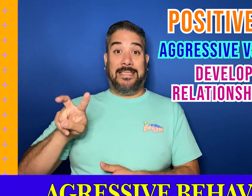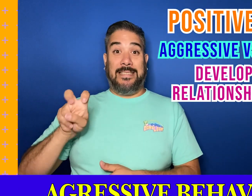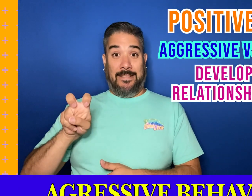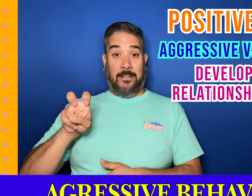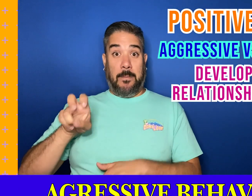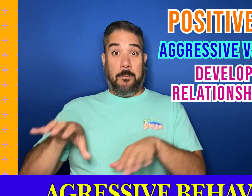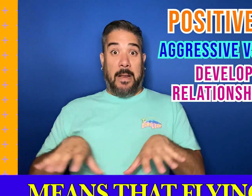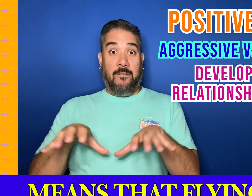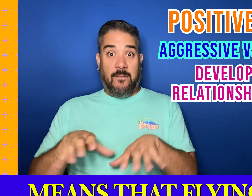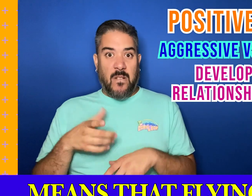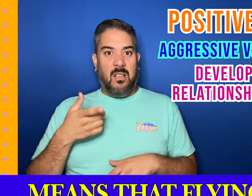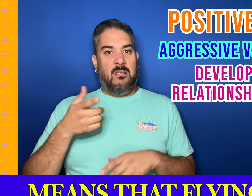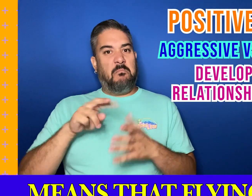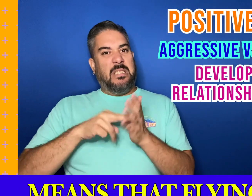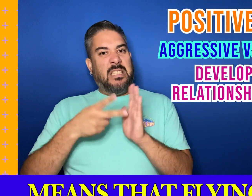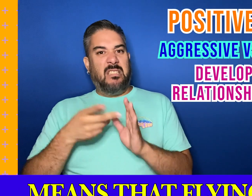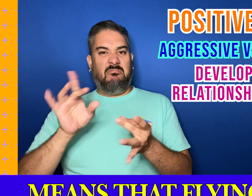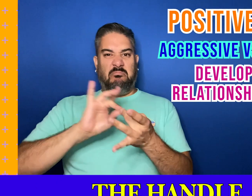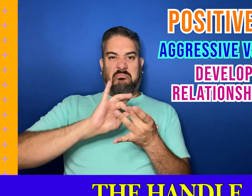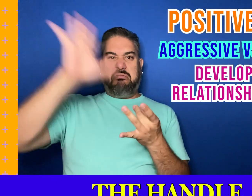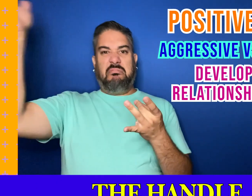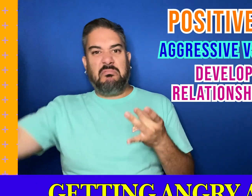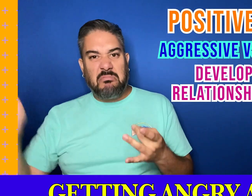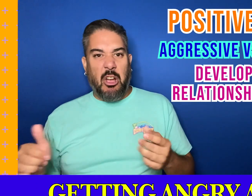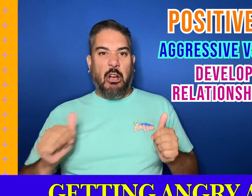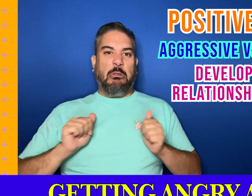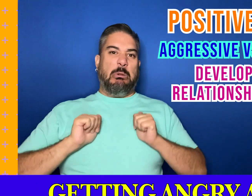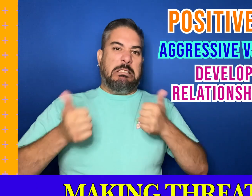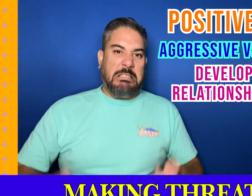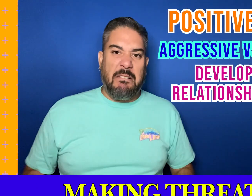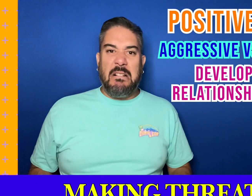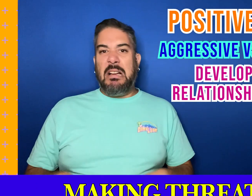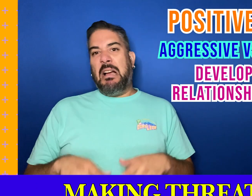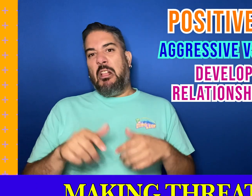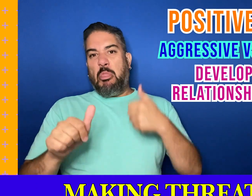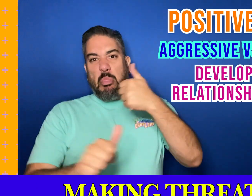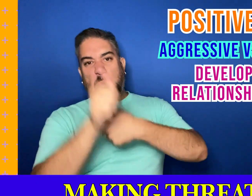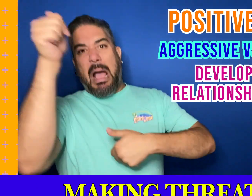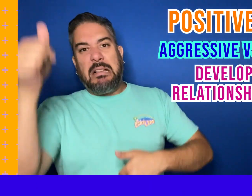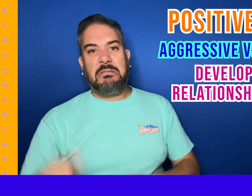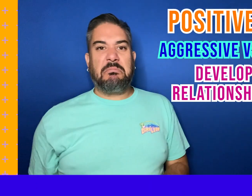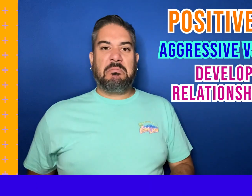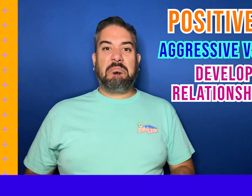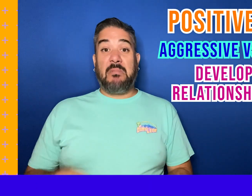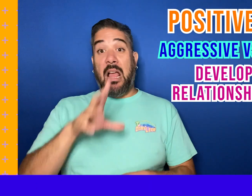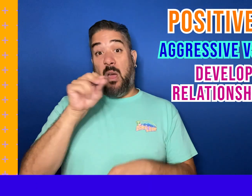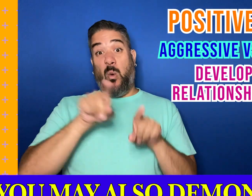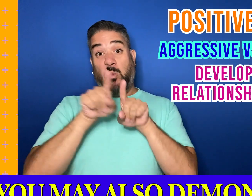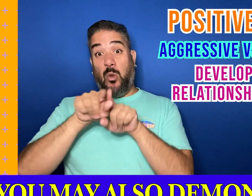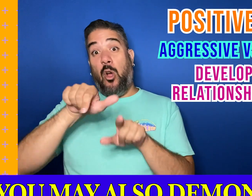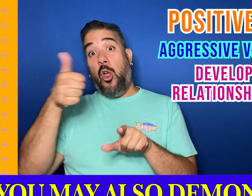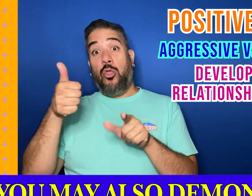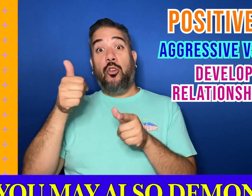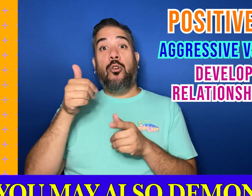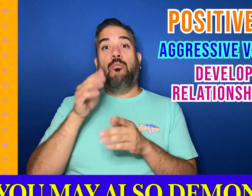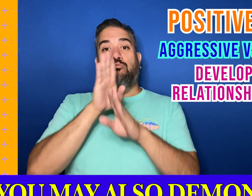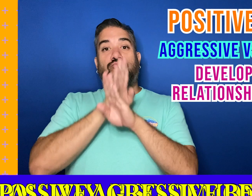Aggressive behavior means that you're flying off the handle, getting angry, and making threats. You may also